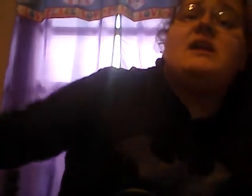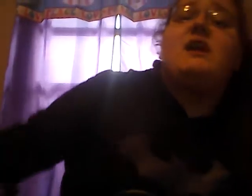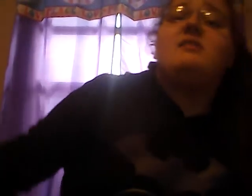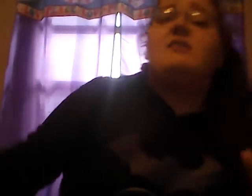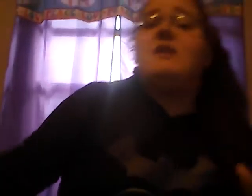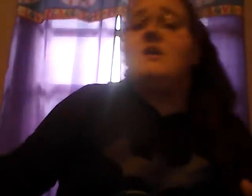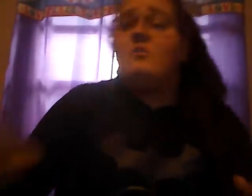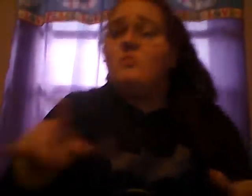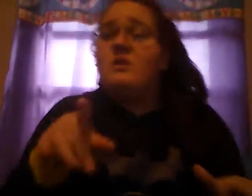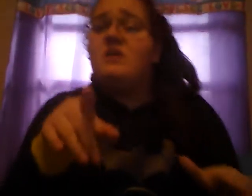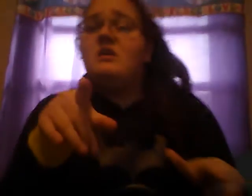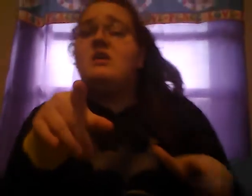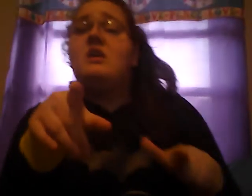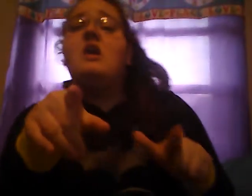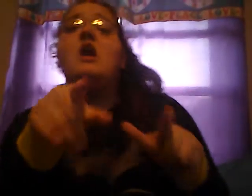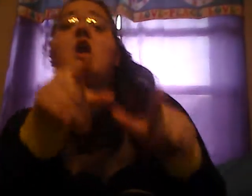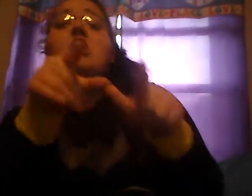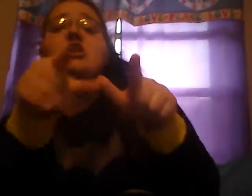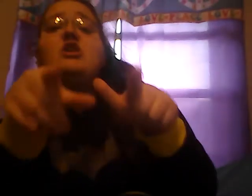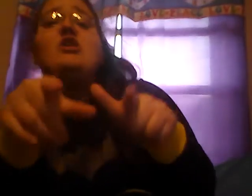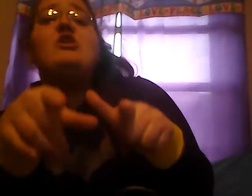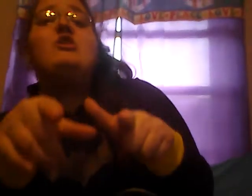I'll say, will you